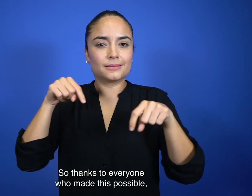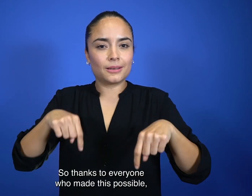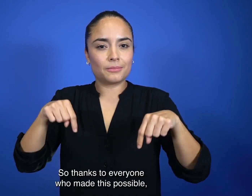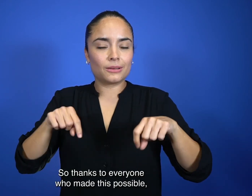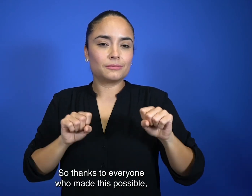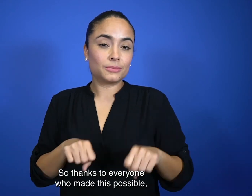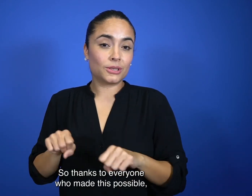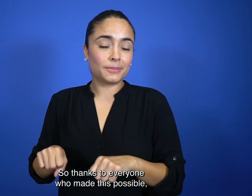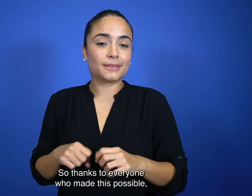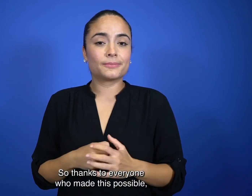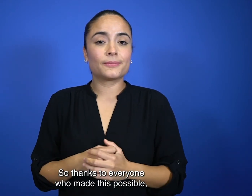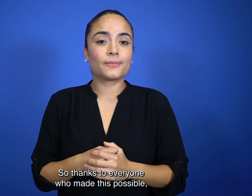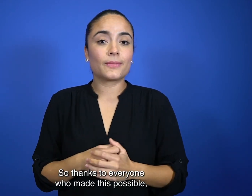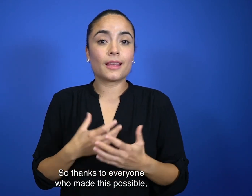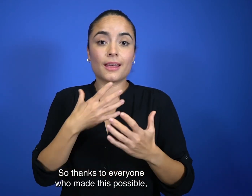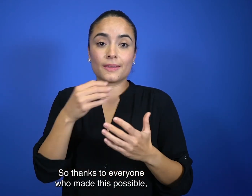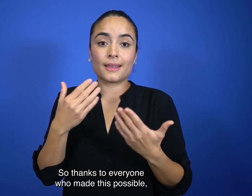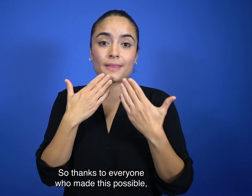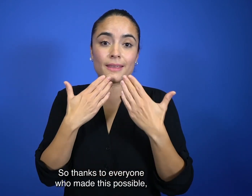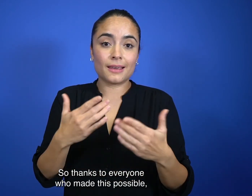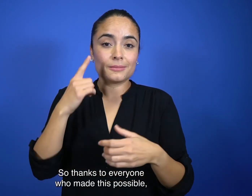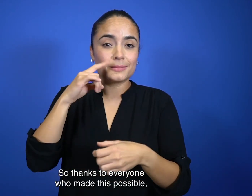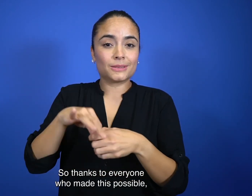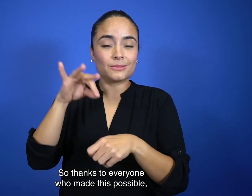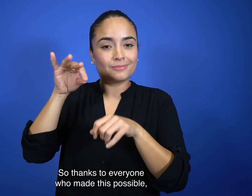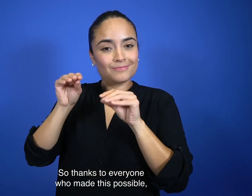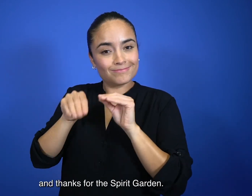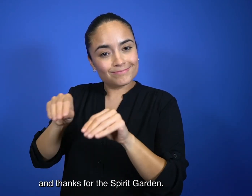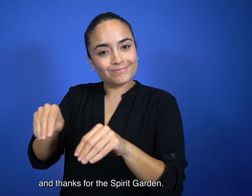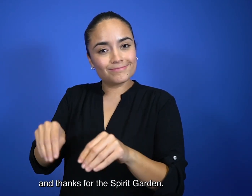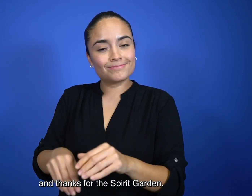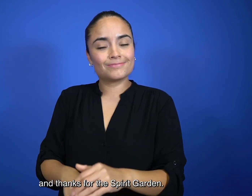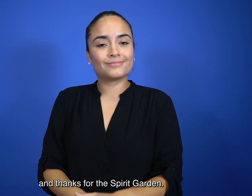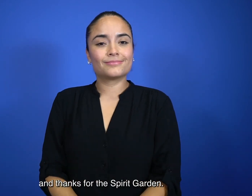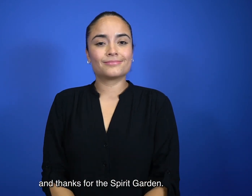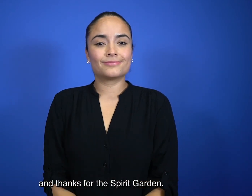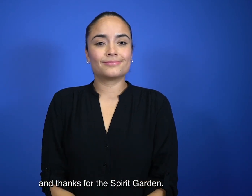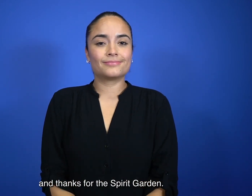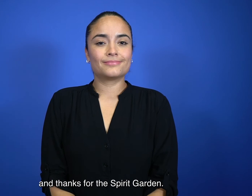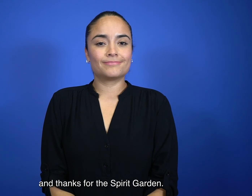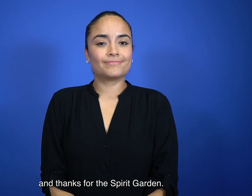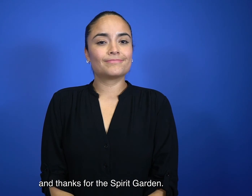So thanks to everyone who made this possible. And thanks for the Spirit Garden.